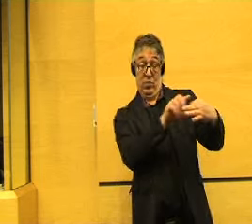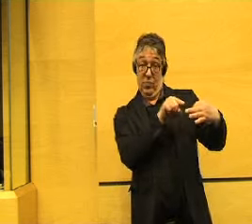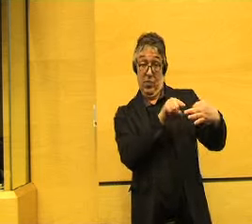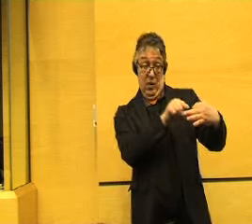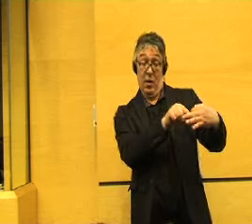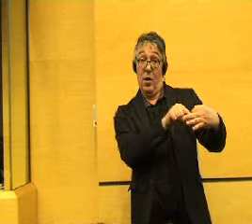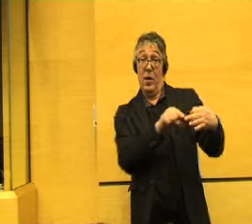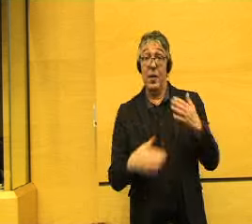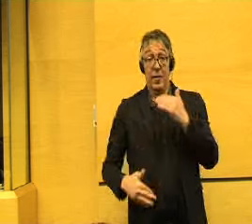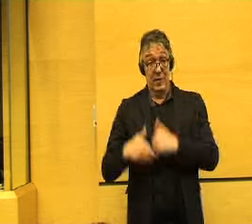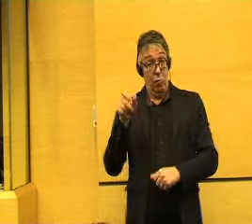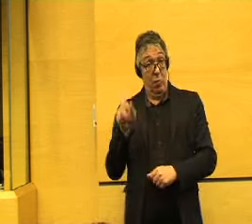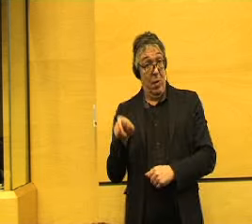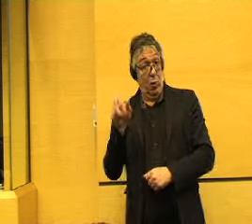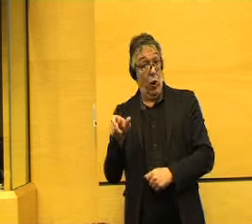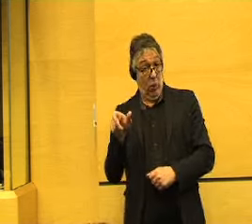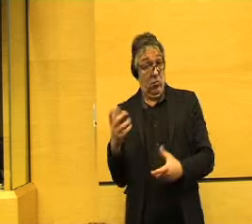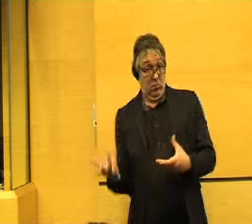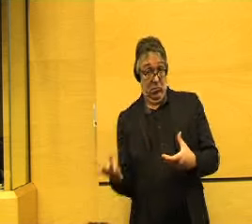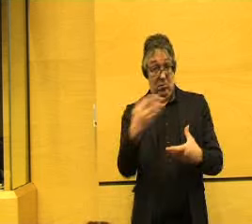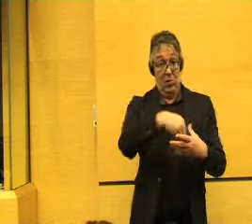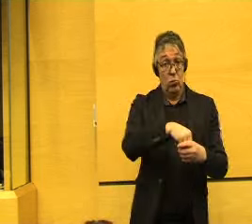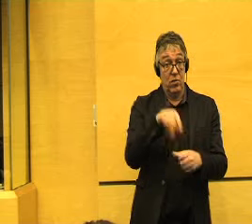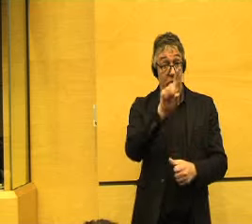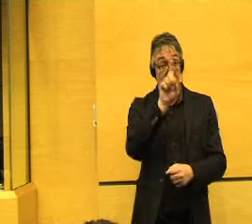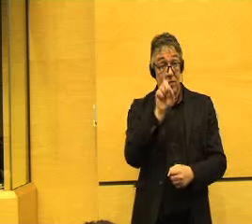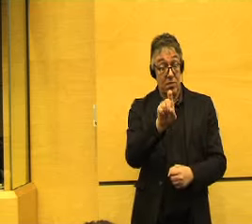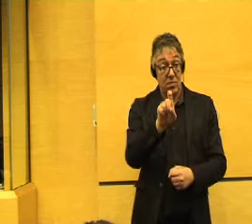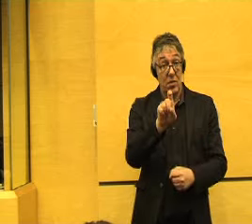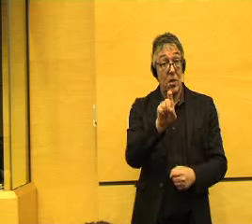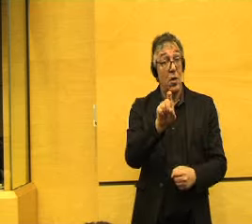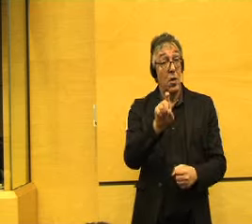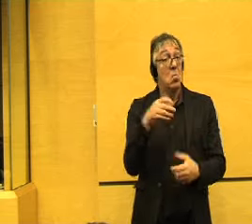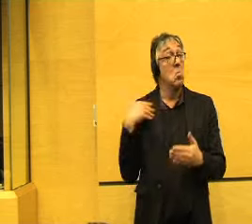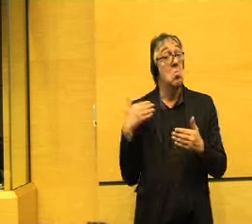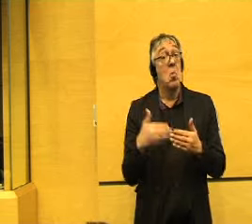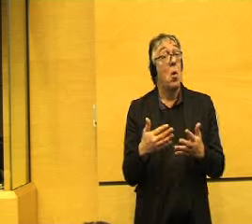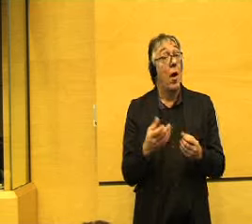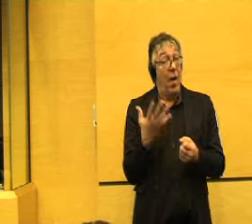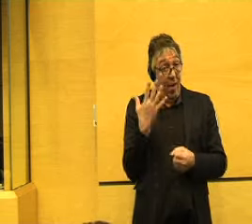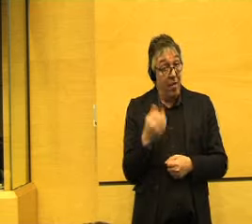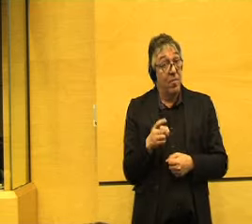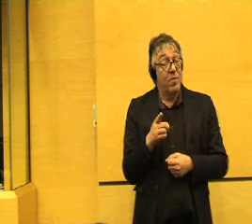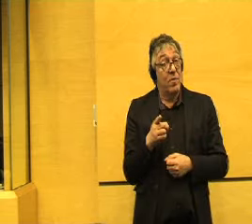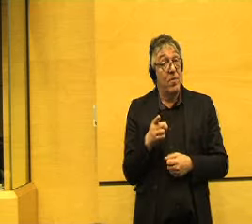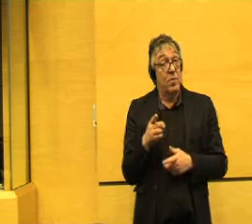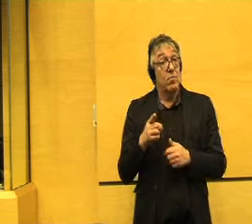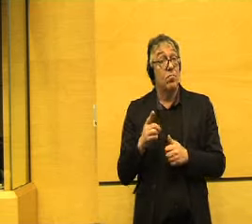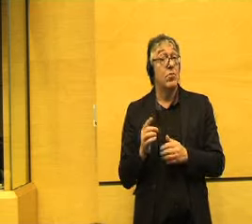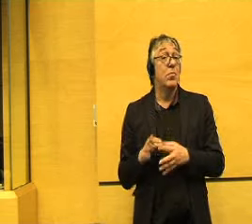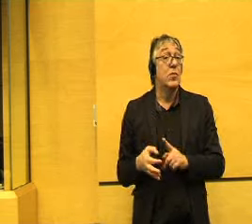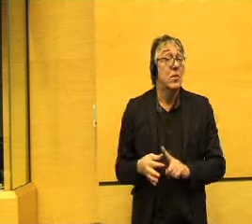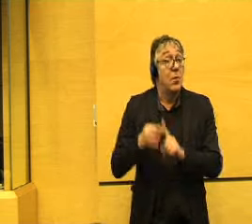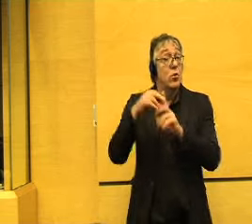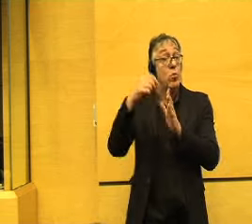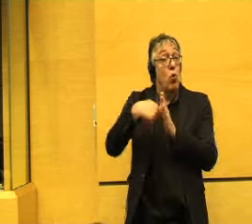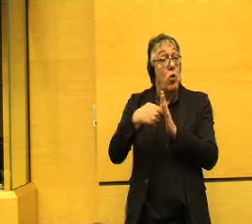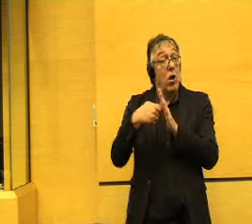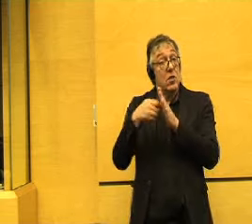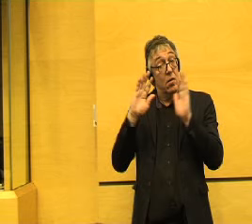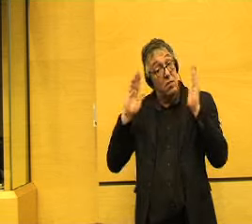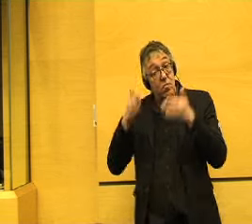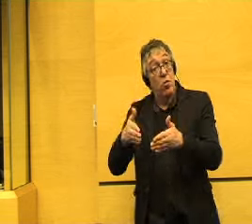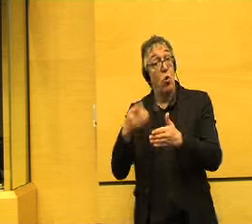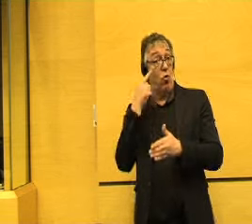disabilities, and what programs and projects have specifically target persons with disabilities, and